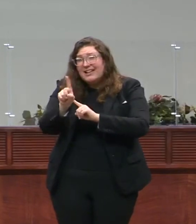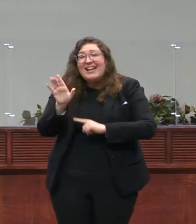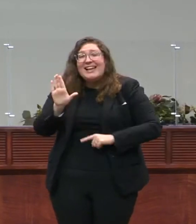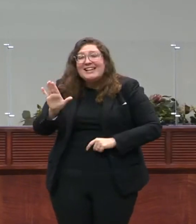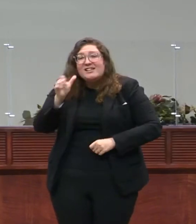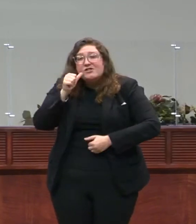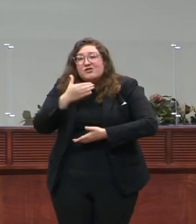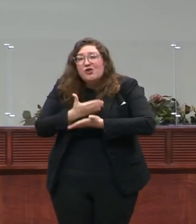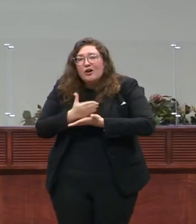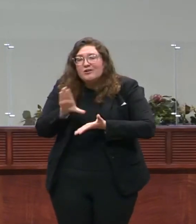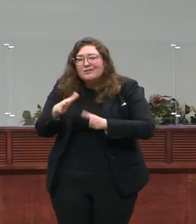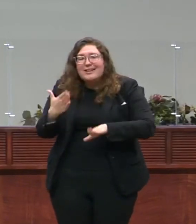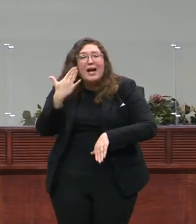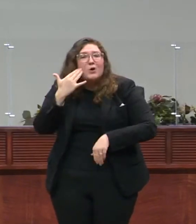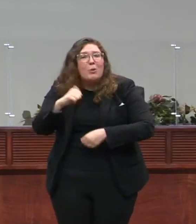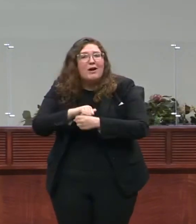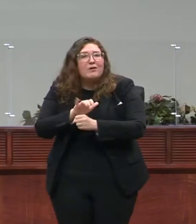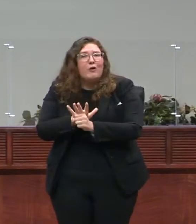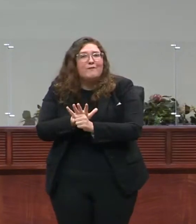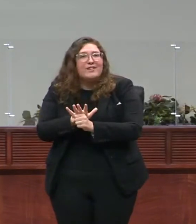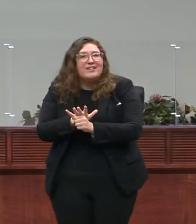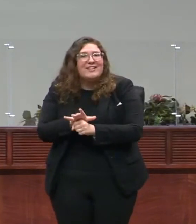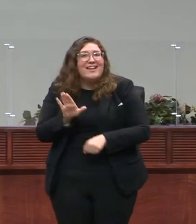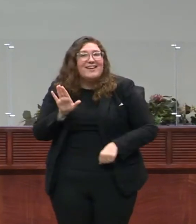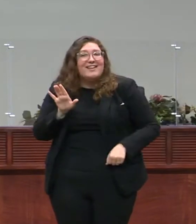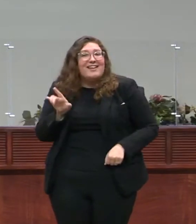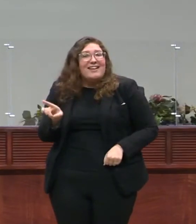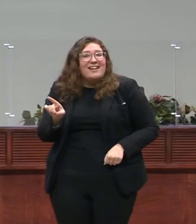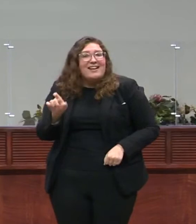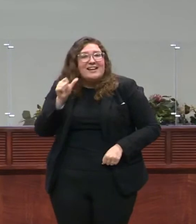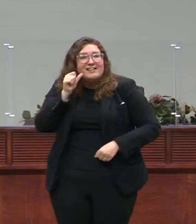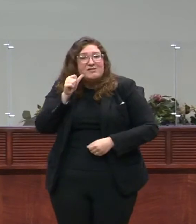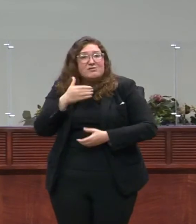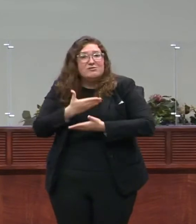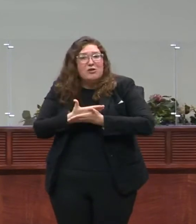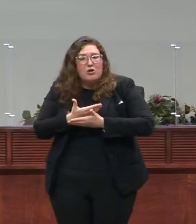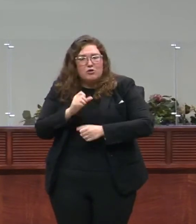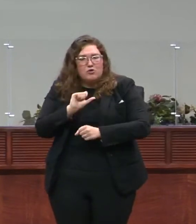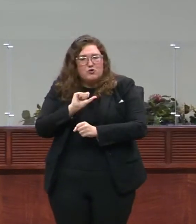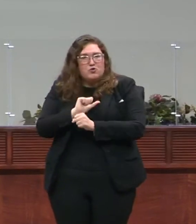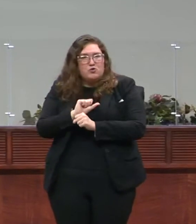of COVID, and she worked for a county